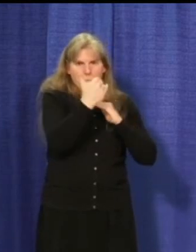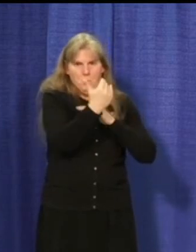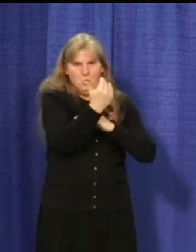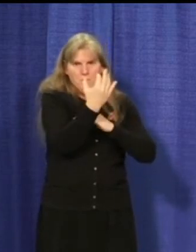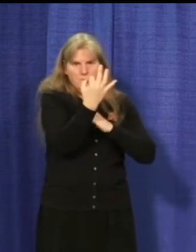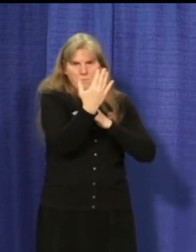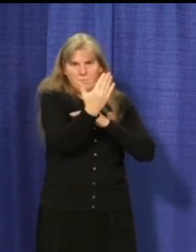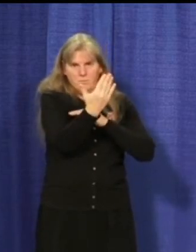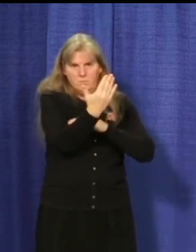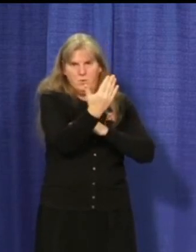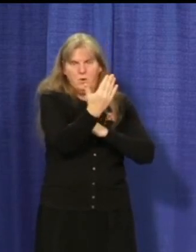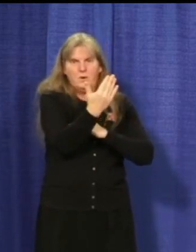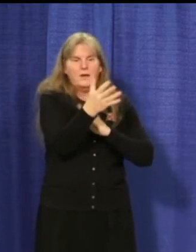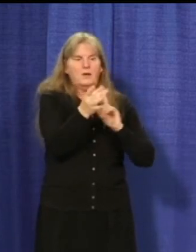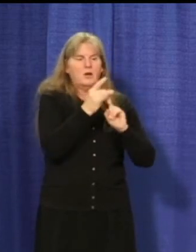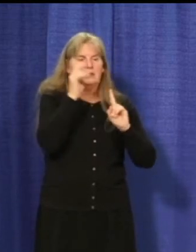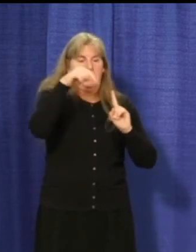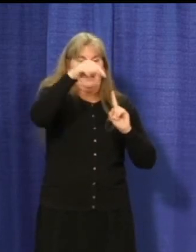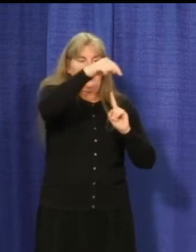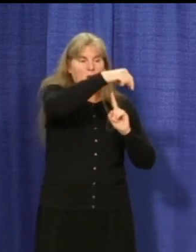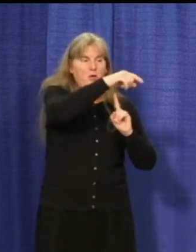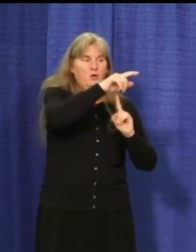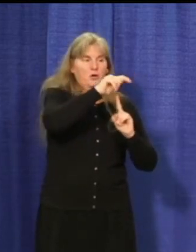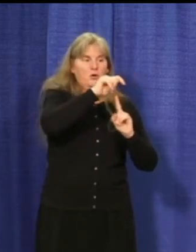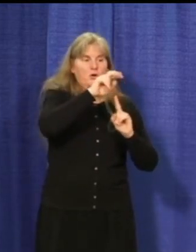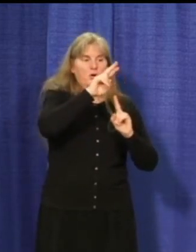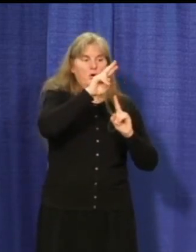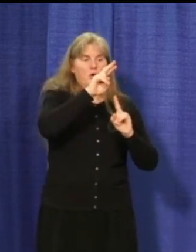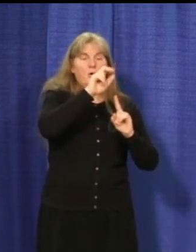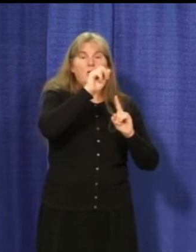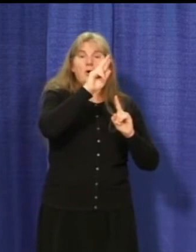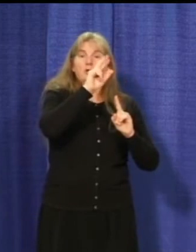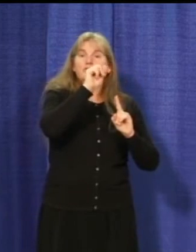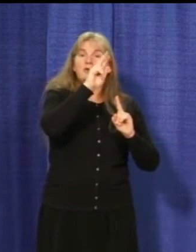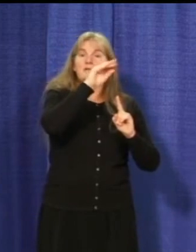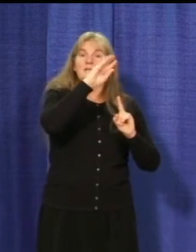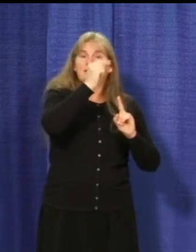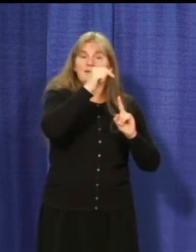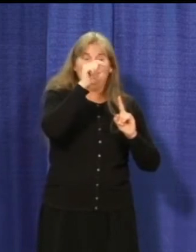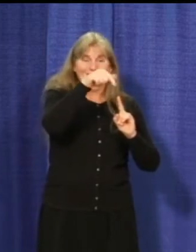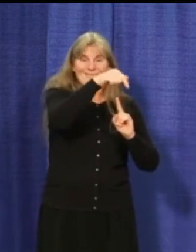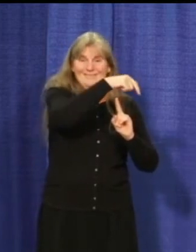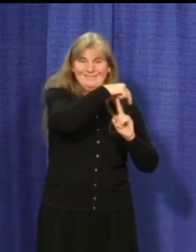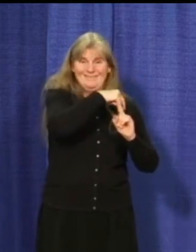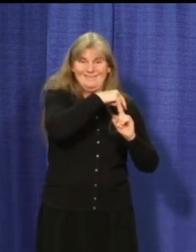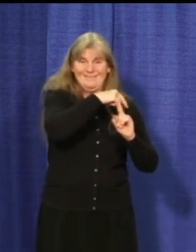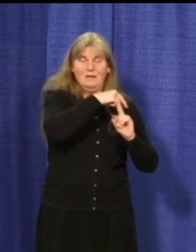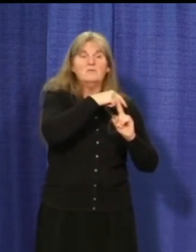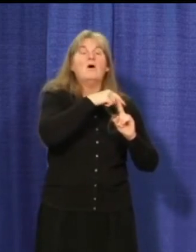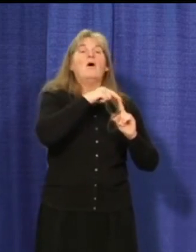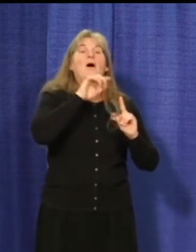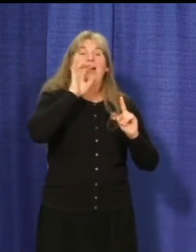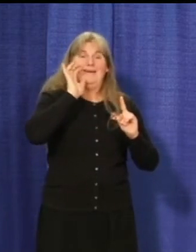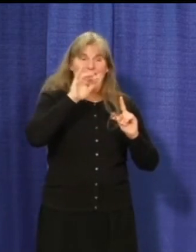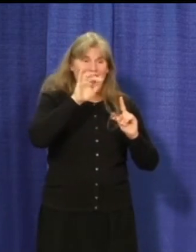morning. And then what we need the information before we